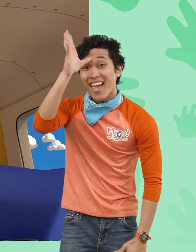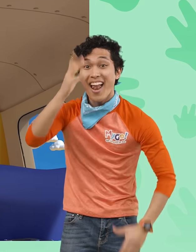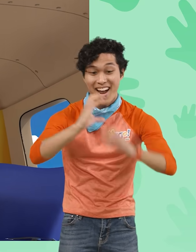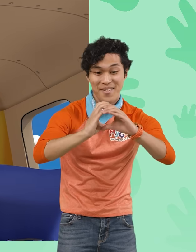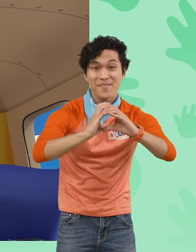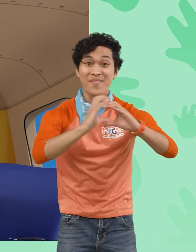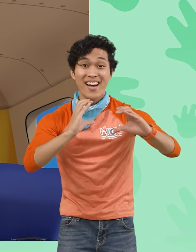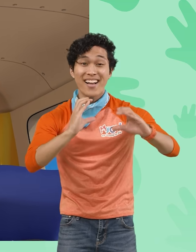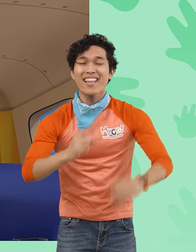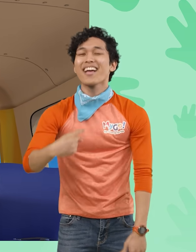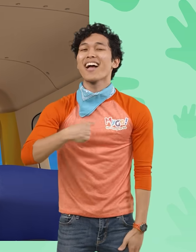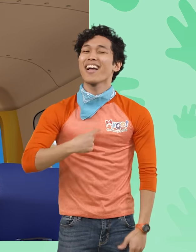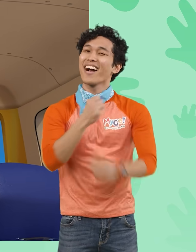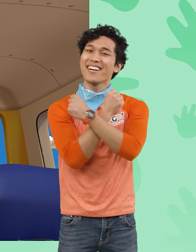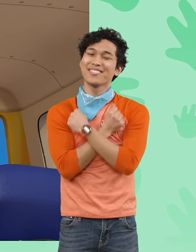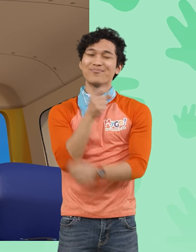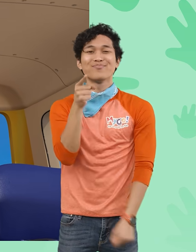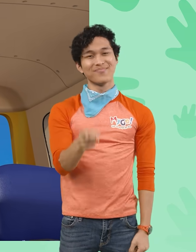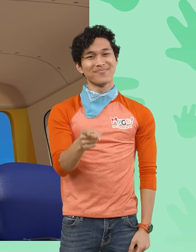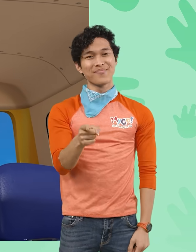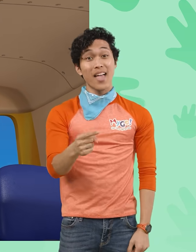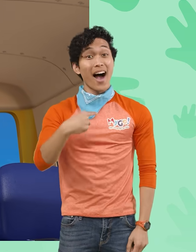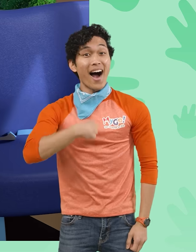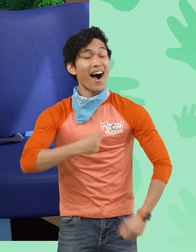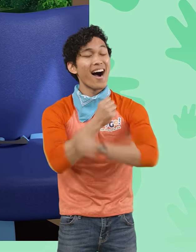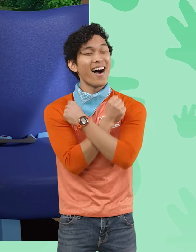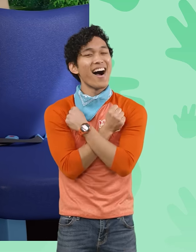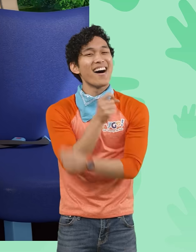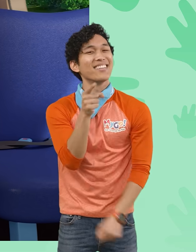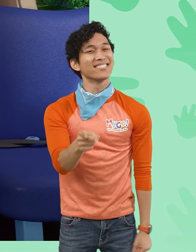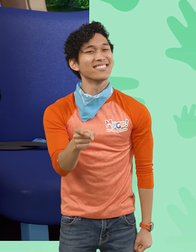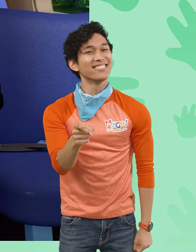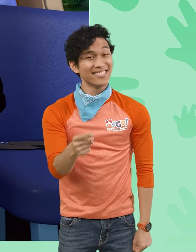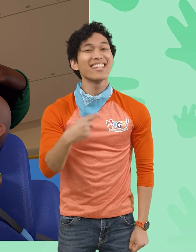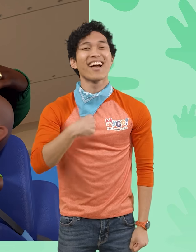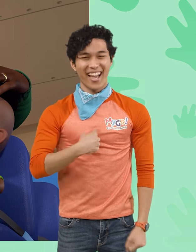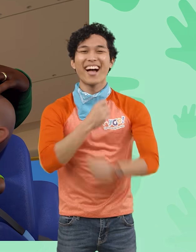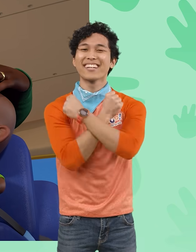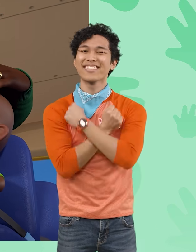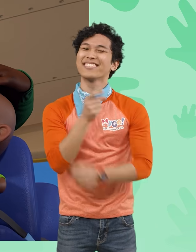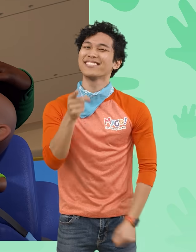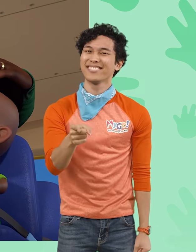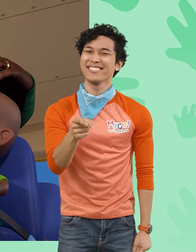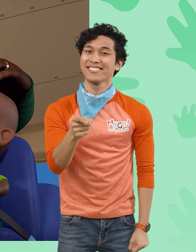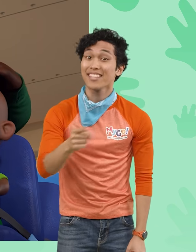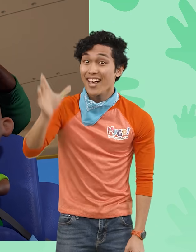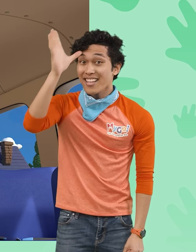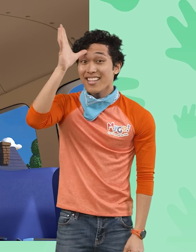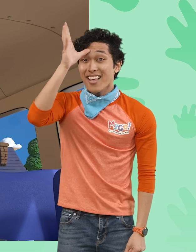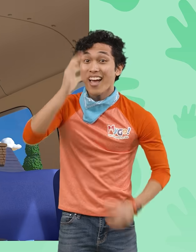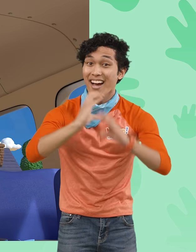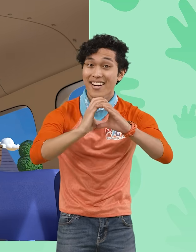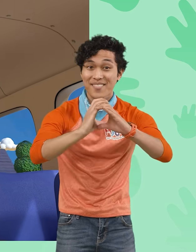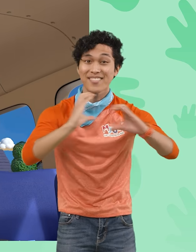The daddies on the bus go, I love you, I love you, I love you.